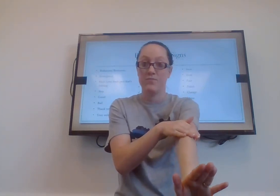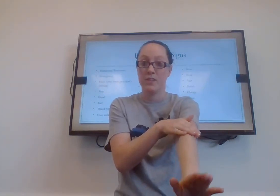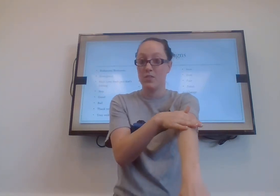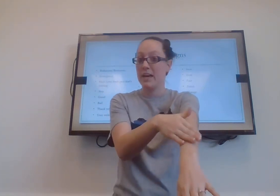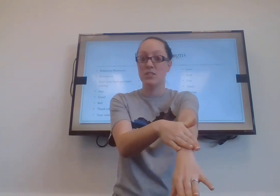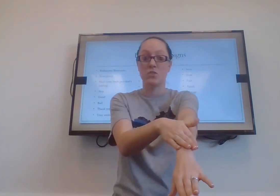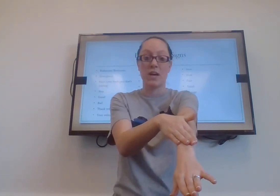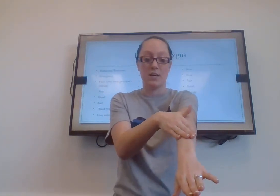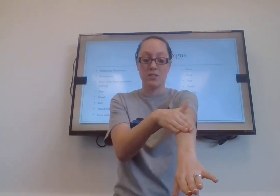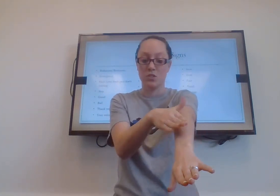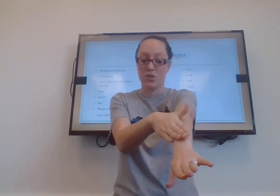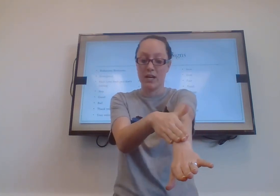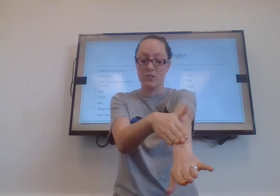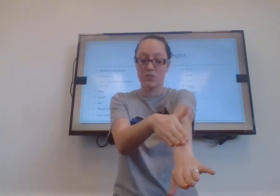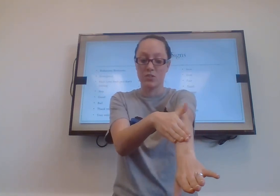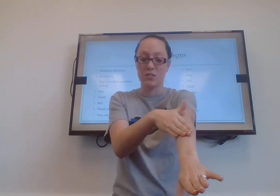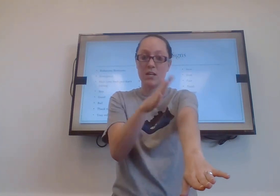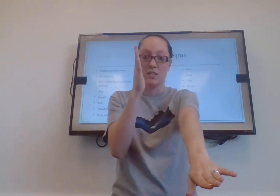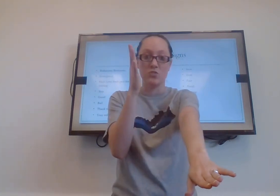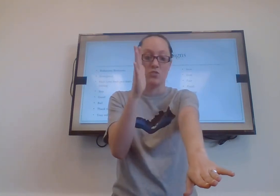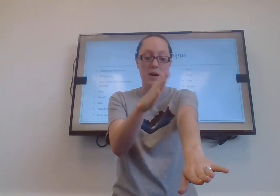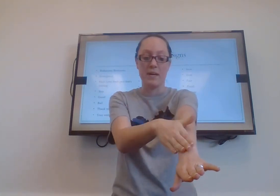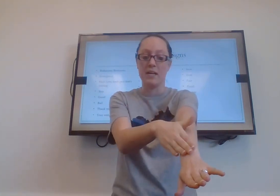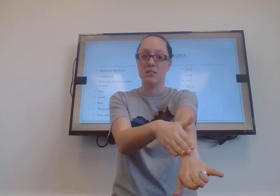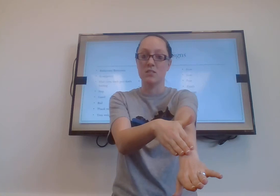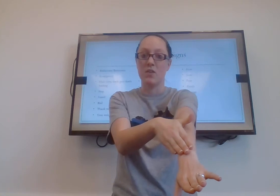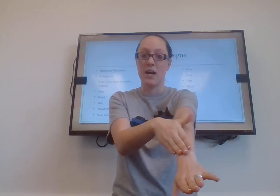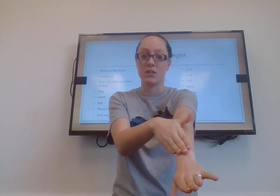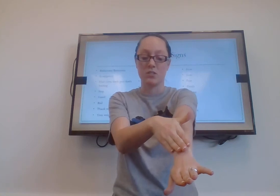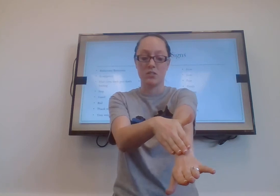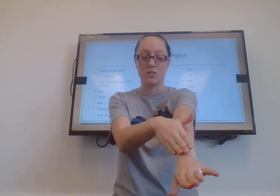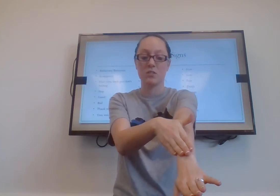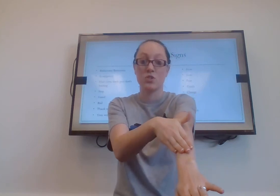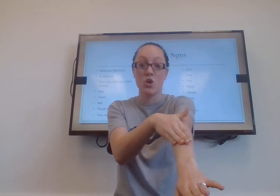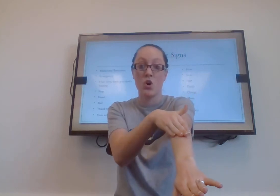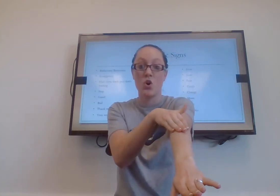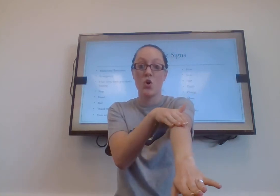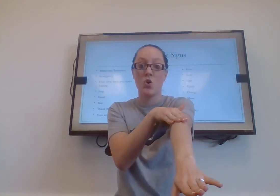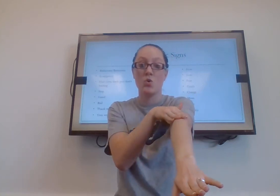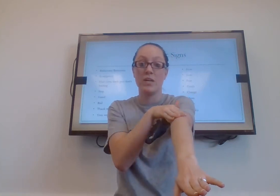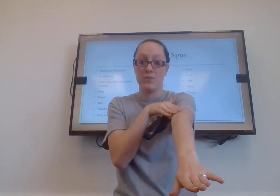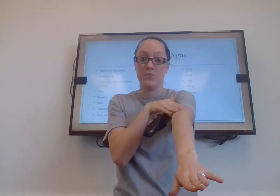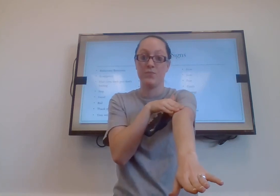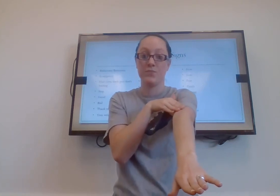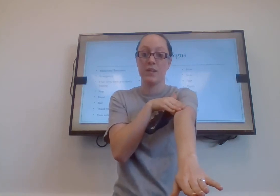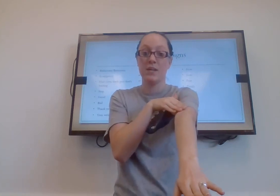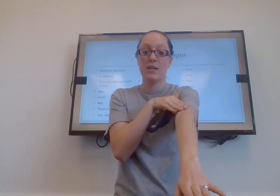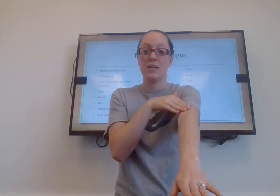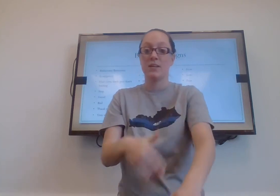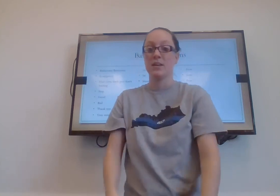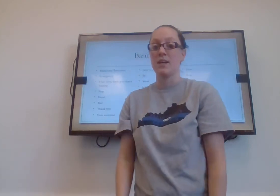Now that is okay. So you kind of just, your dominant hand does all the actions. Slow down. Okay.